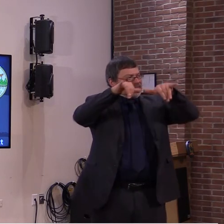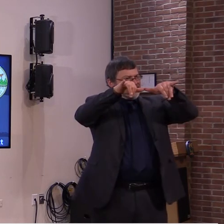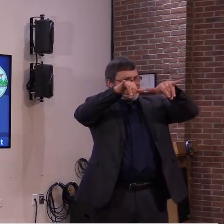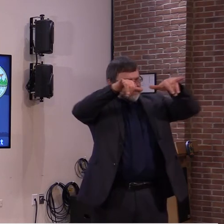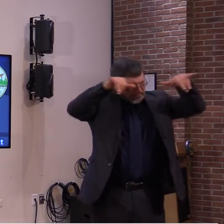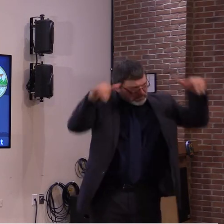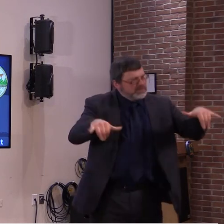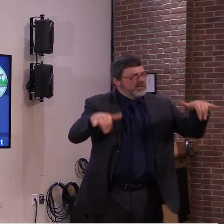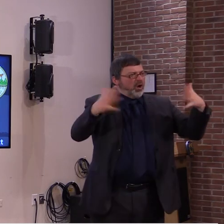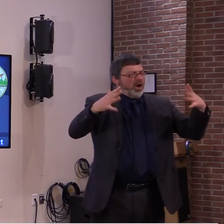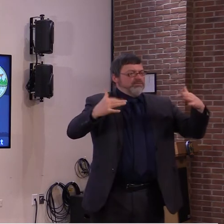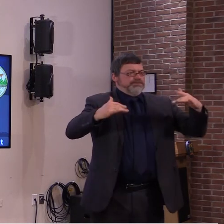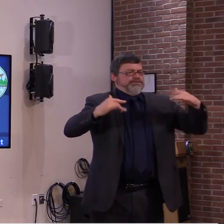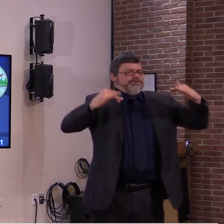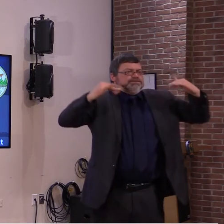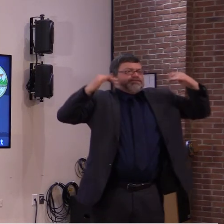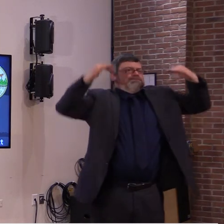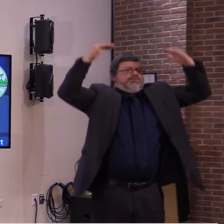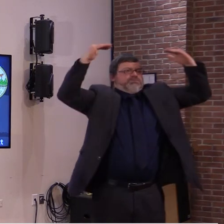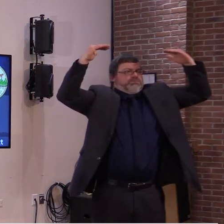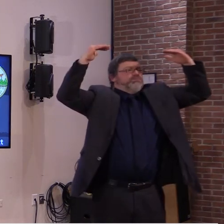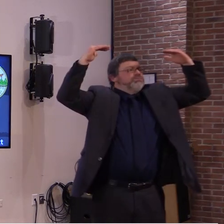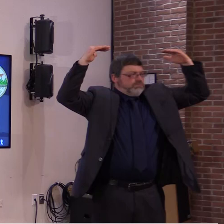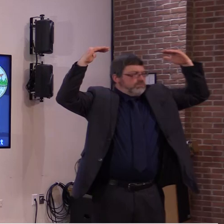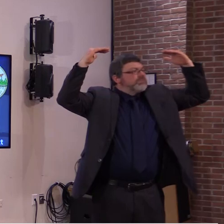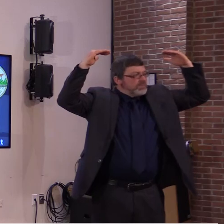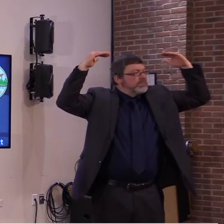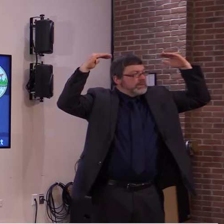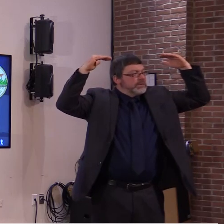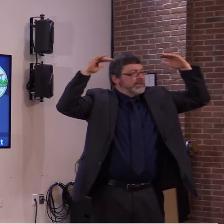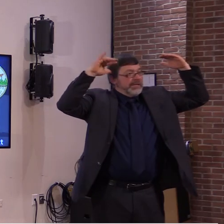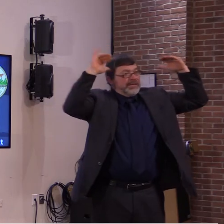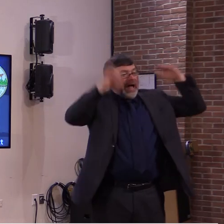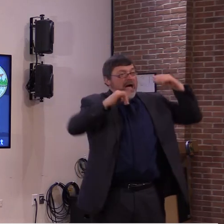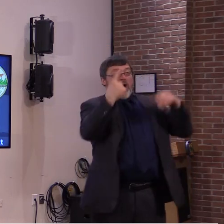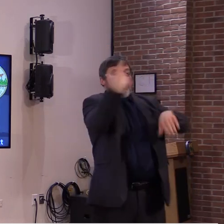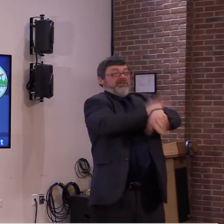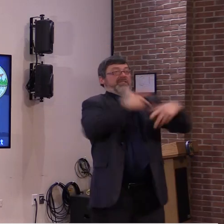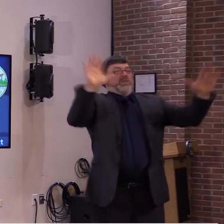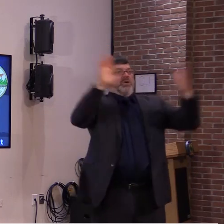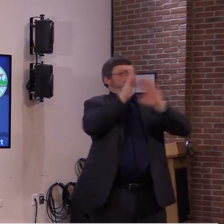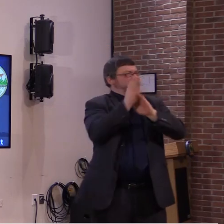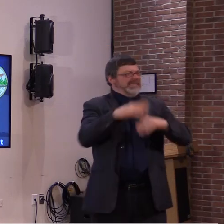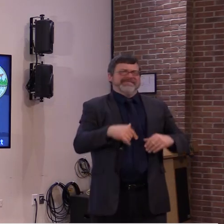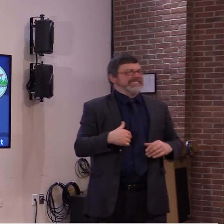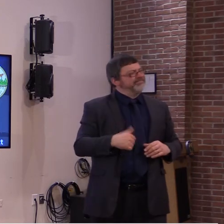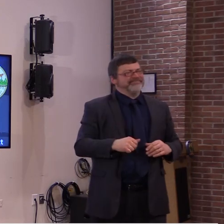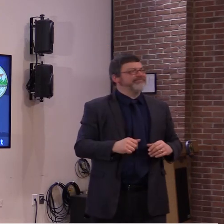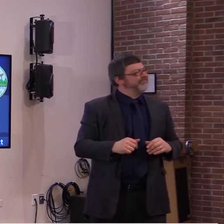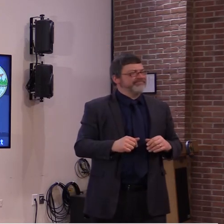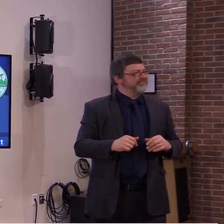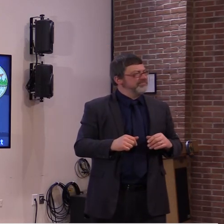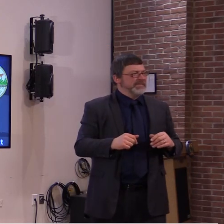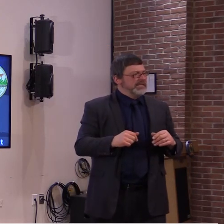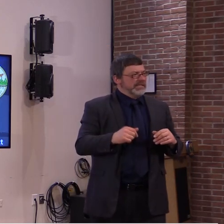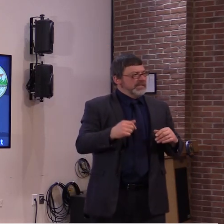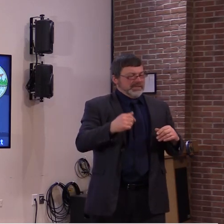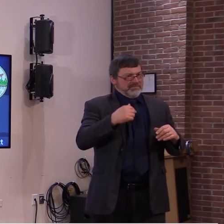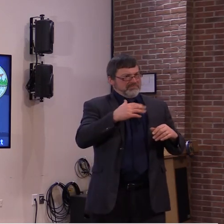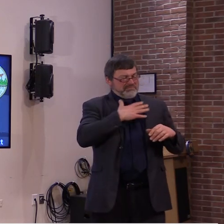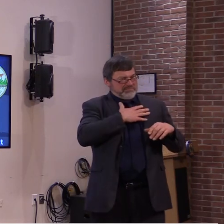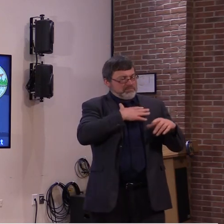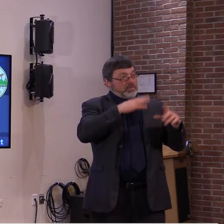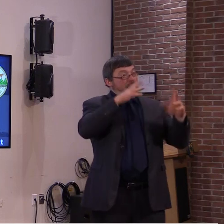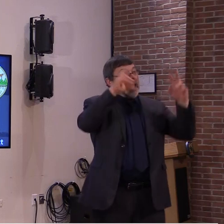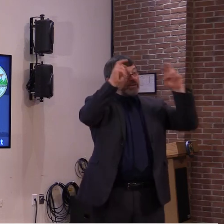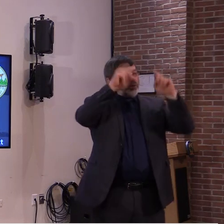Experts who hold the opposite opinion to not do what Great Britain is doing include Dr. Fauci and the FDA